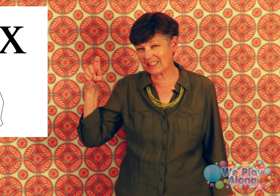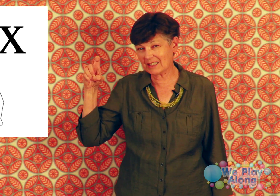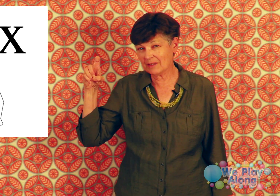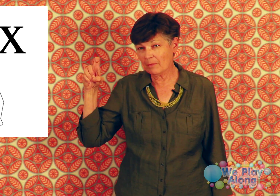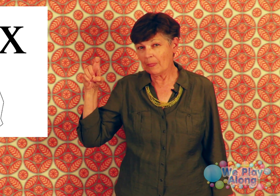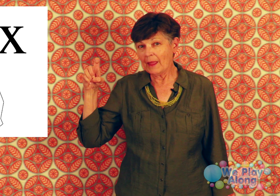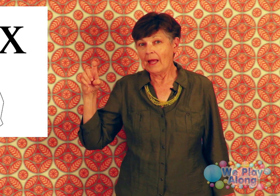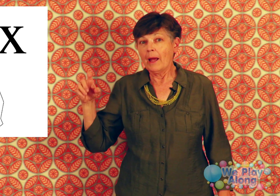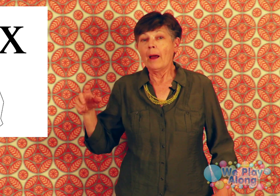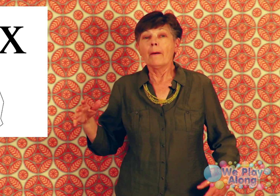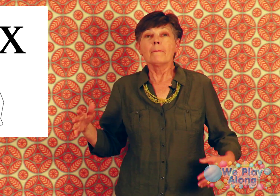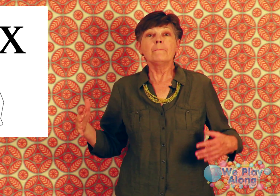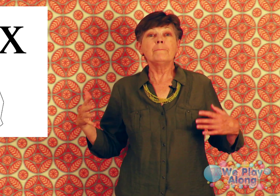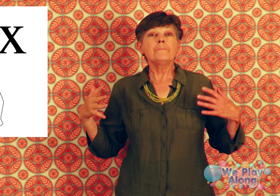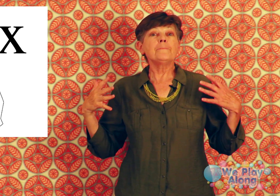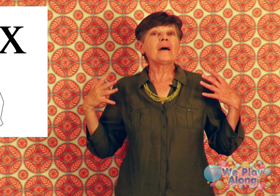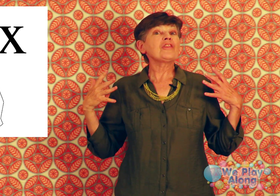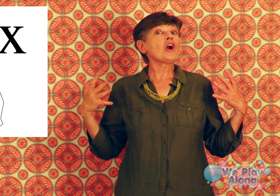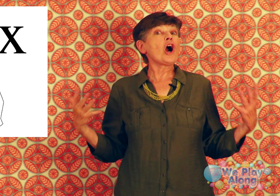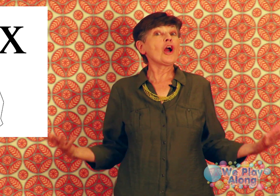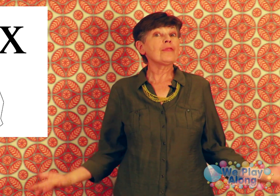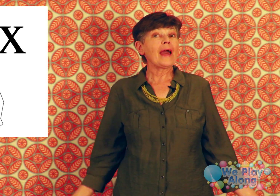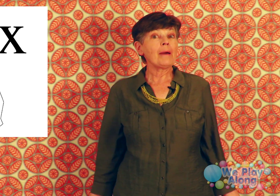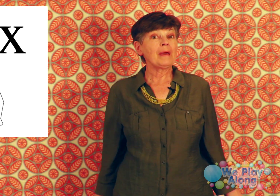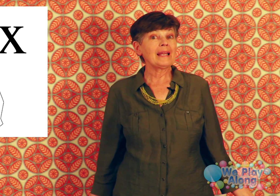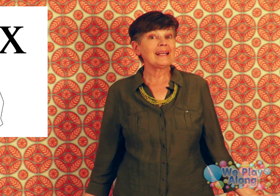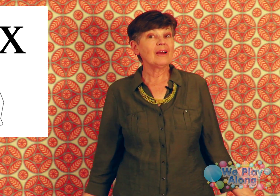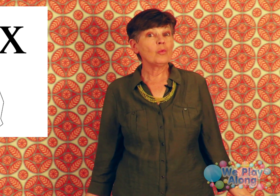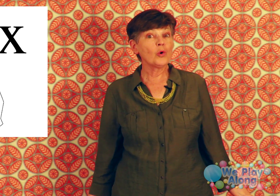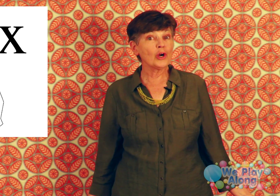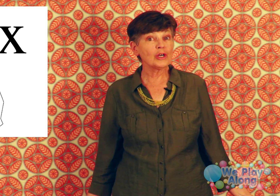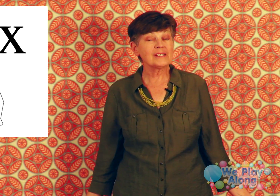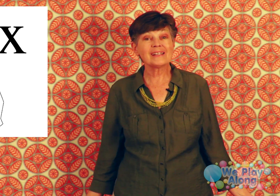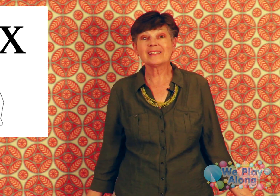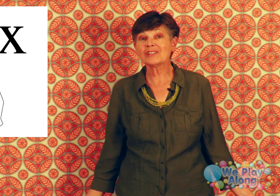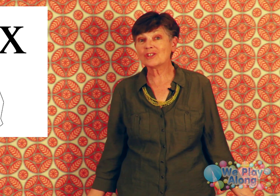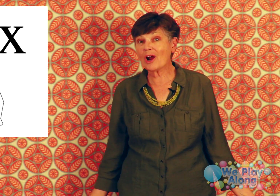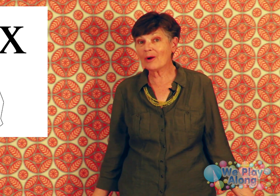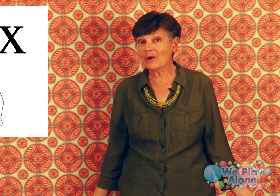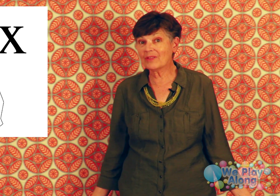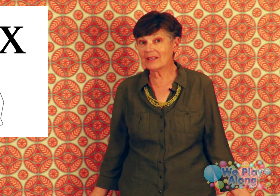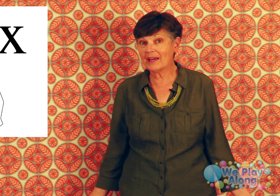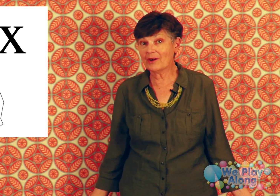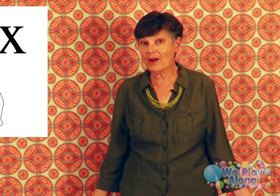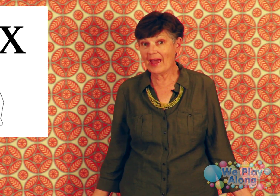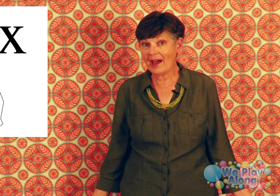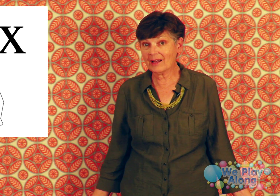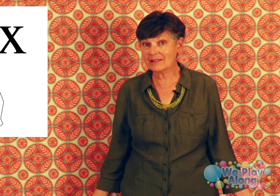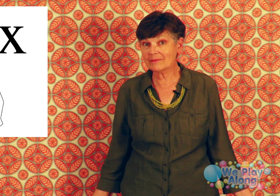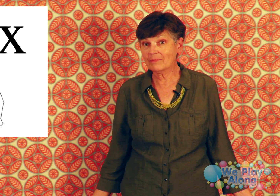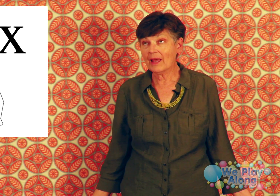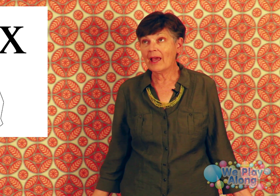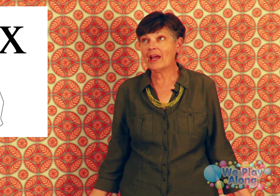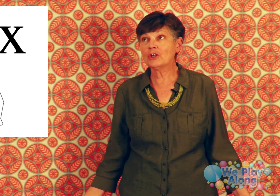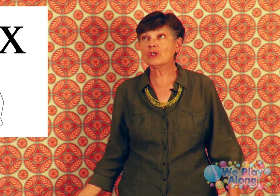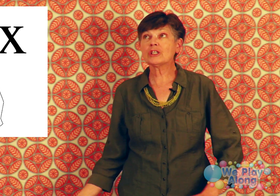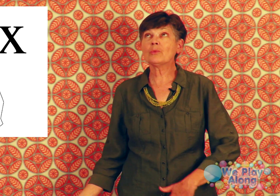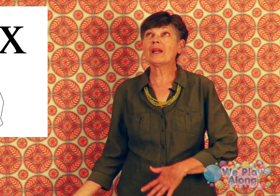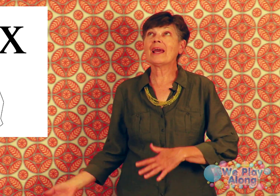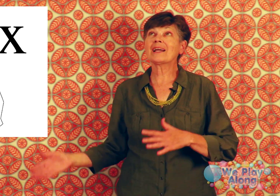X. But there aren't that many words that start with the letter X, and usually when X